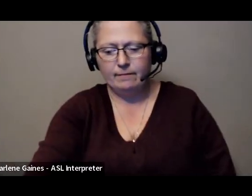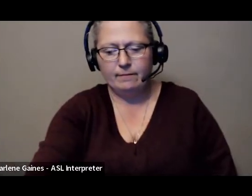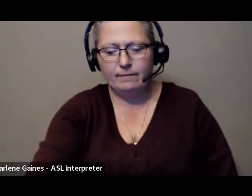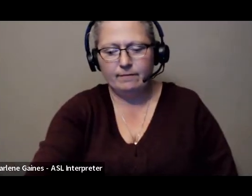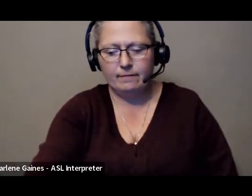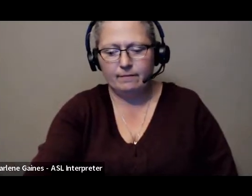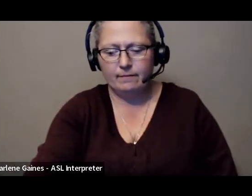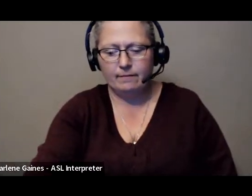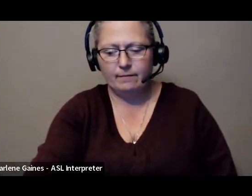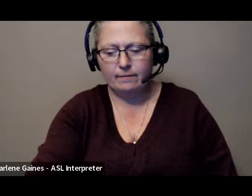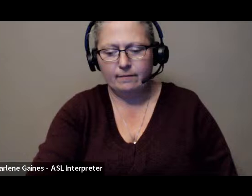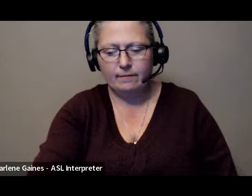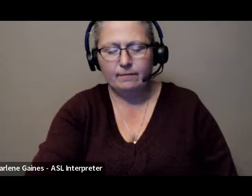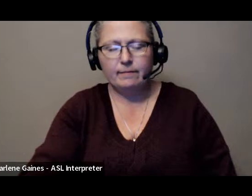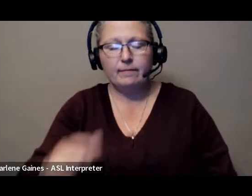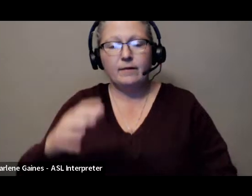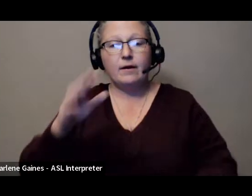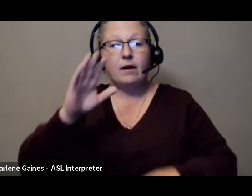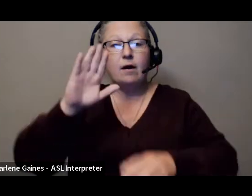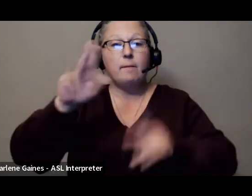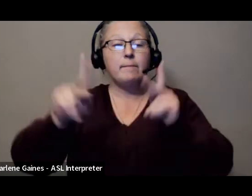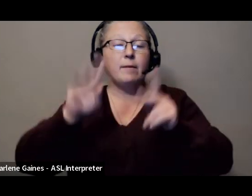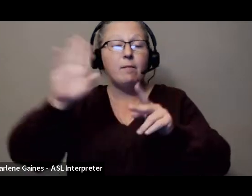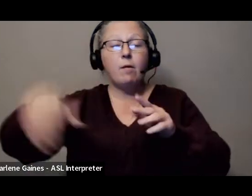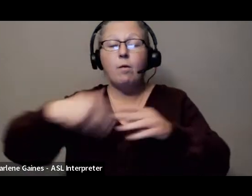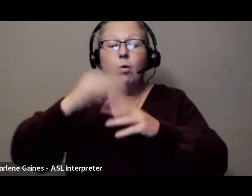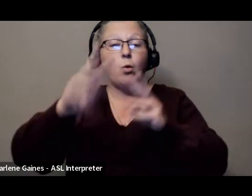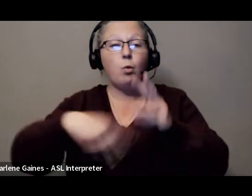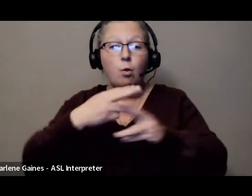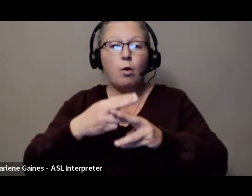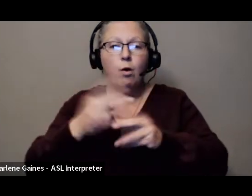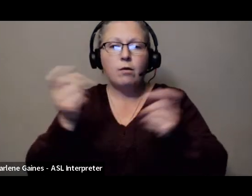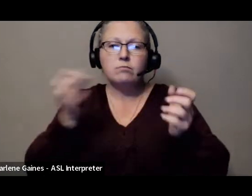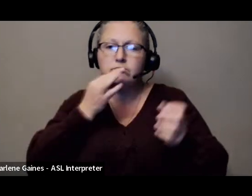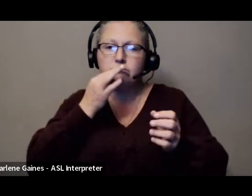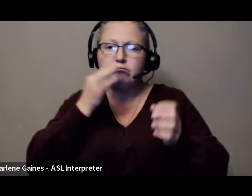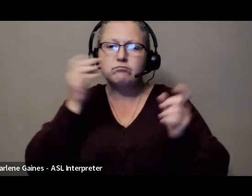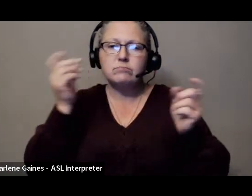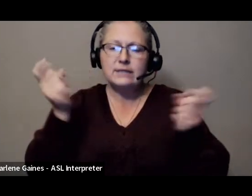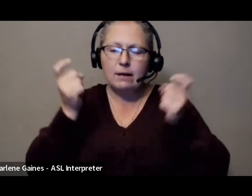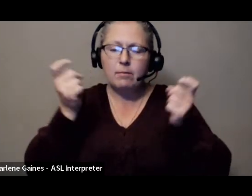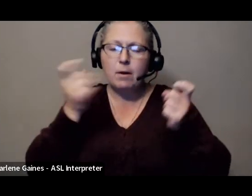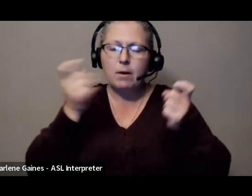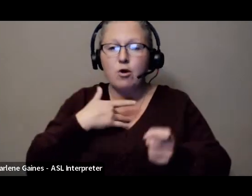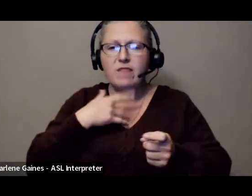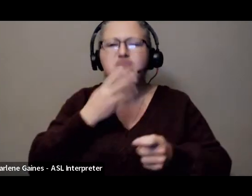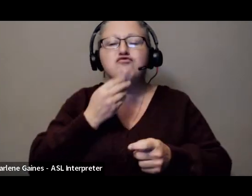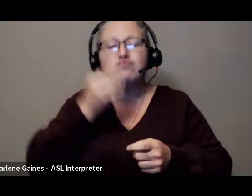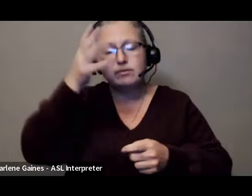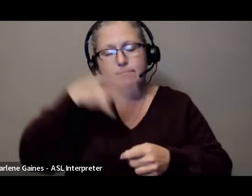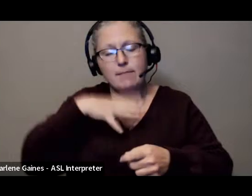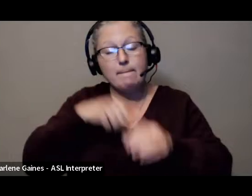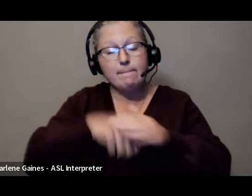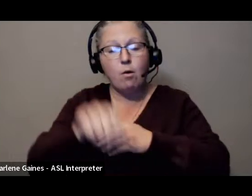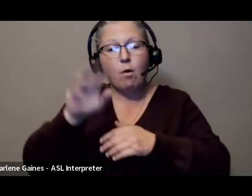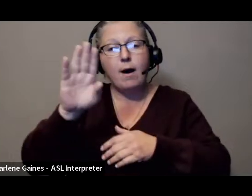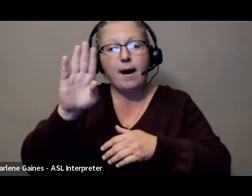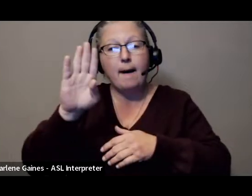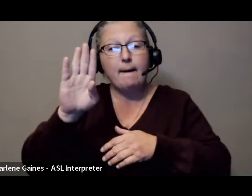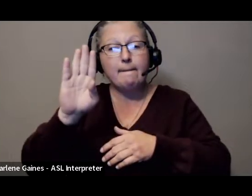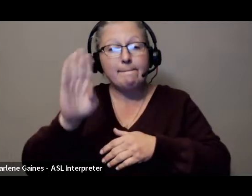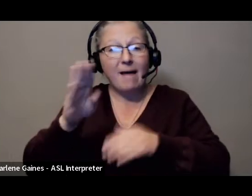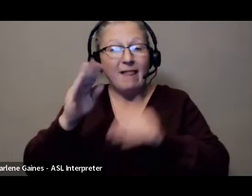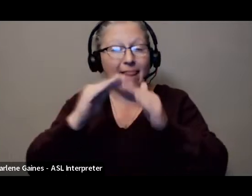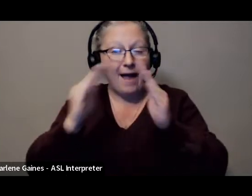Billions of people around the world are about to celebrate the birthday of a Jewish man born in Bethlehem over 2,000 years